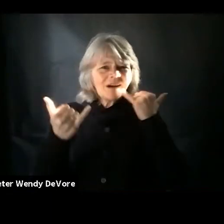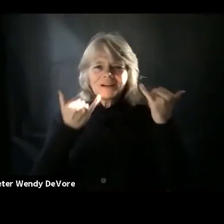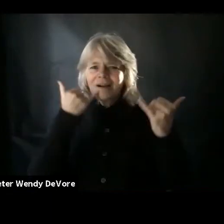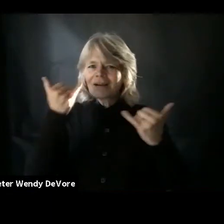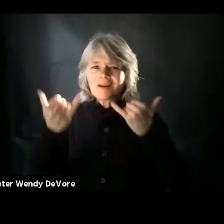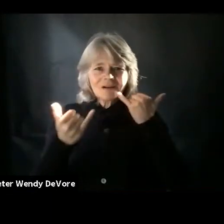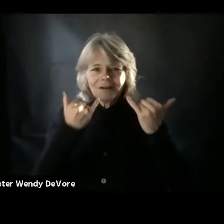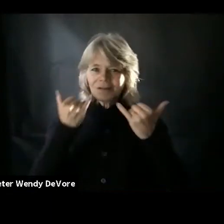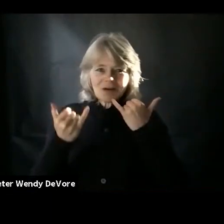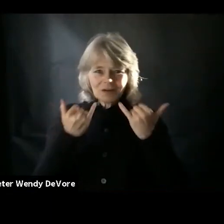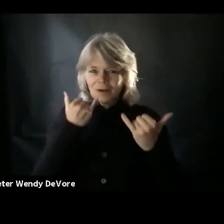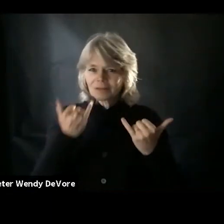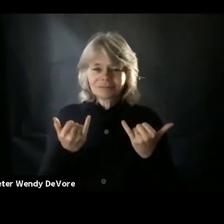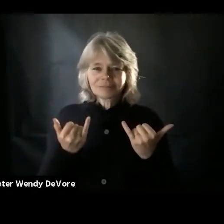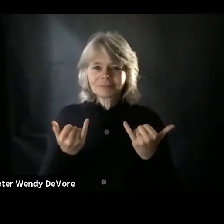they work with.